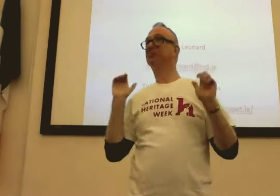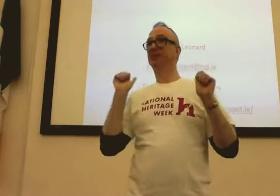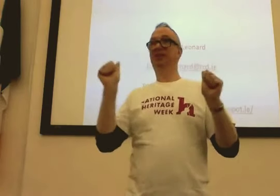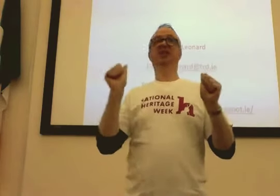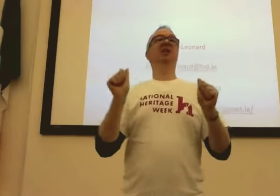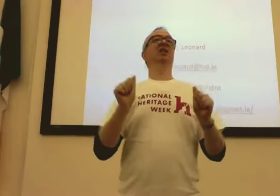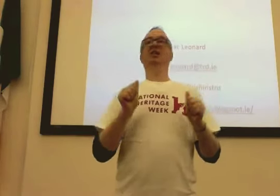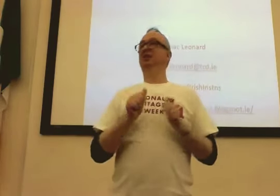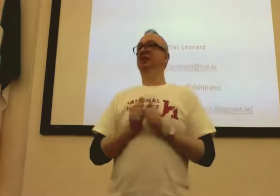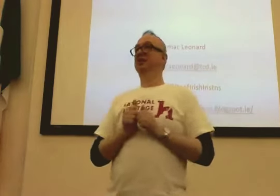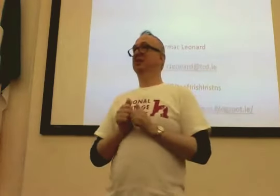questions?